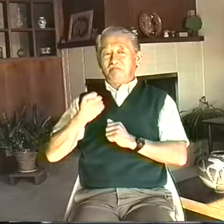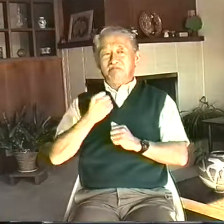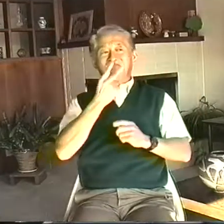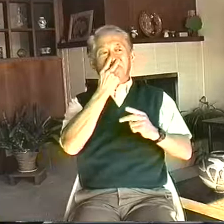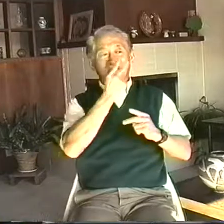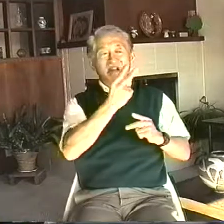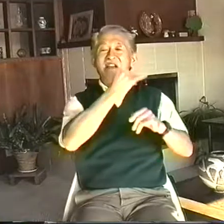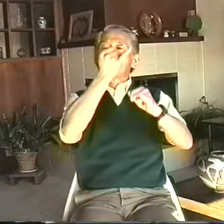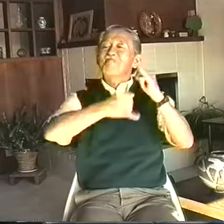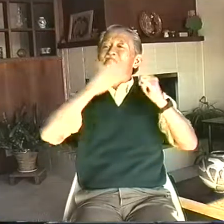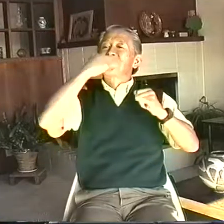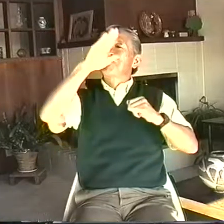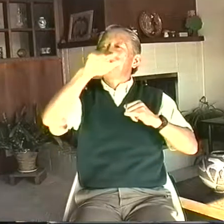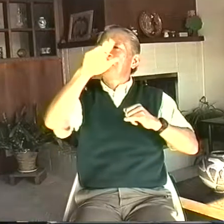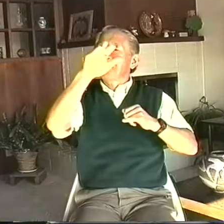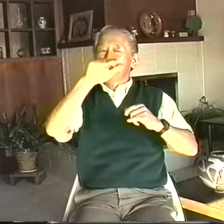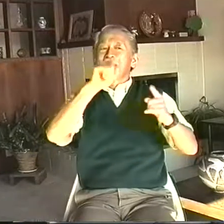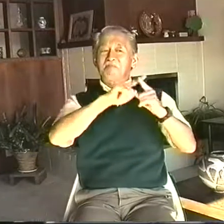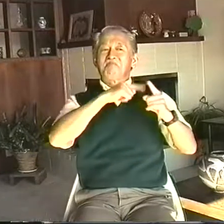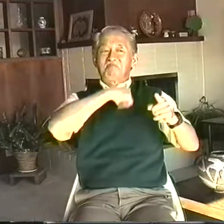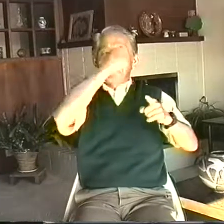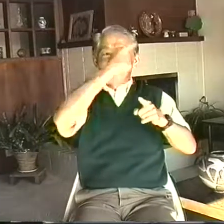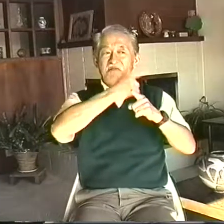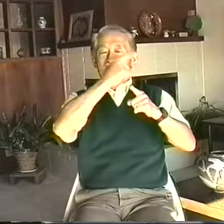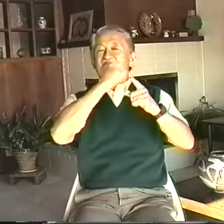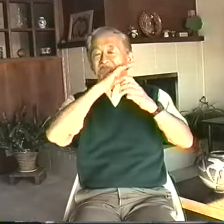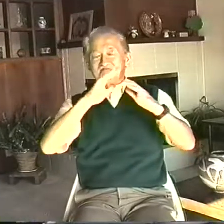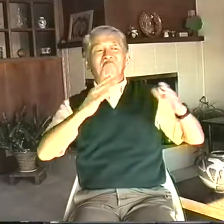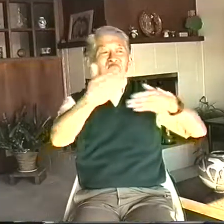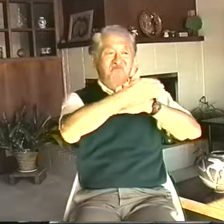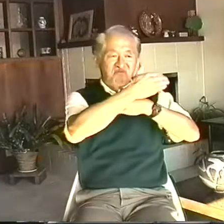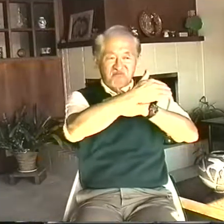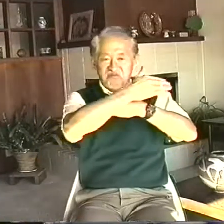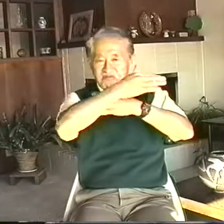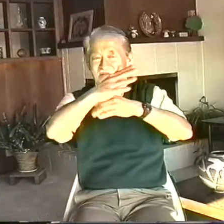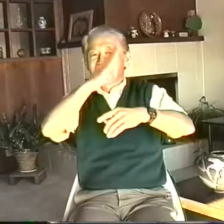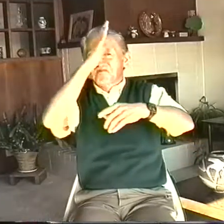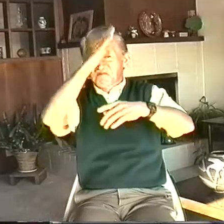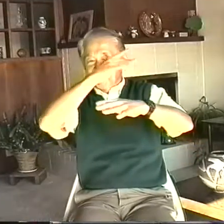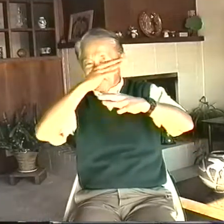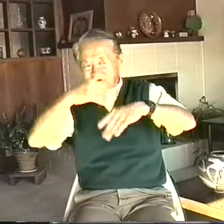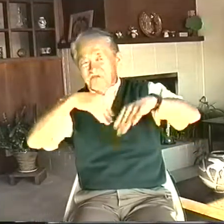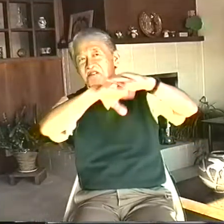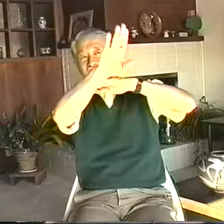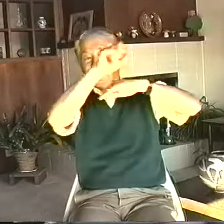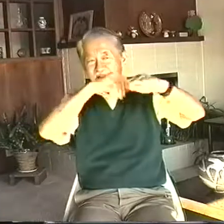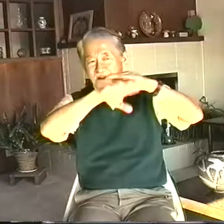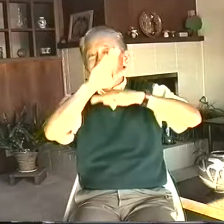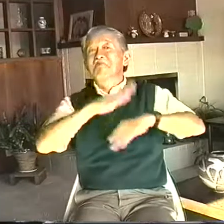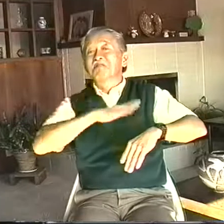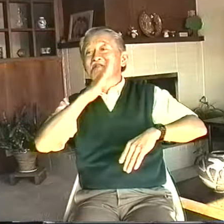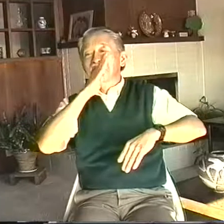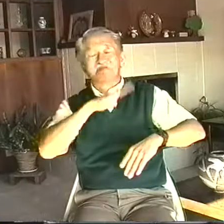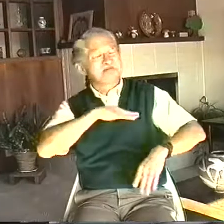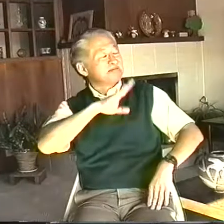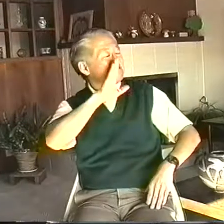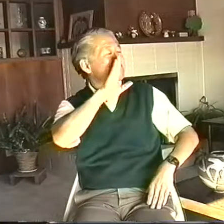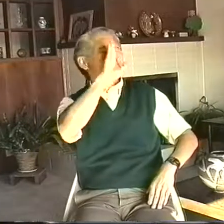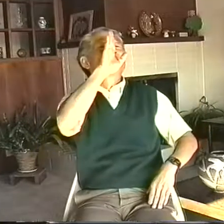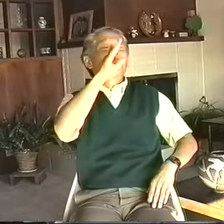While I was young, there was the forced evacuation of the Japanese, and buses were lined up at the Berkeley Church parking